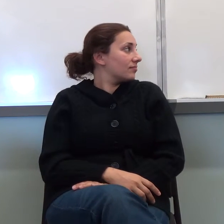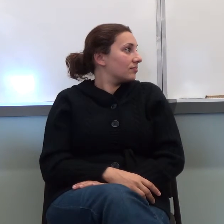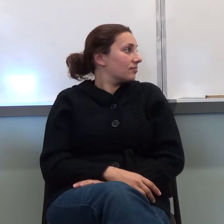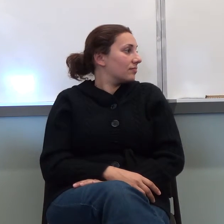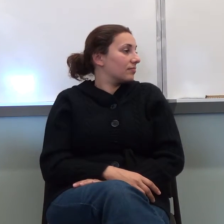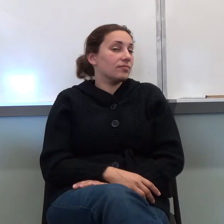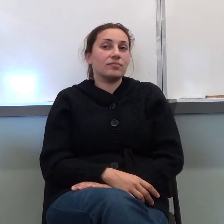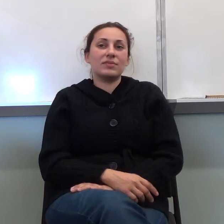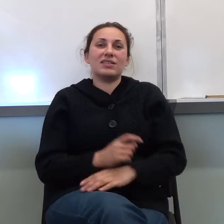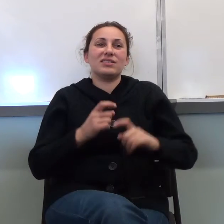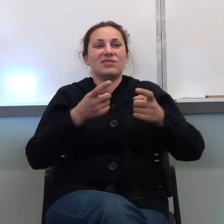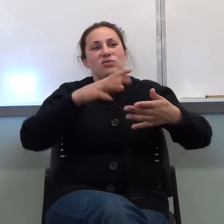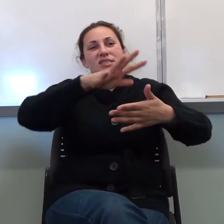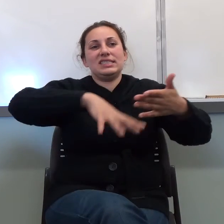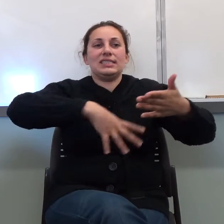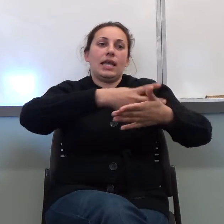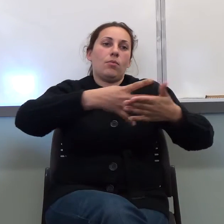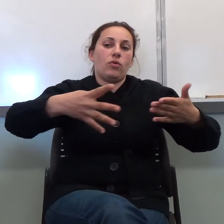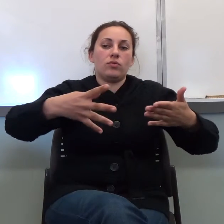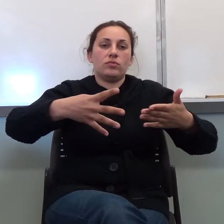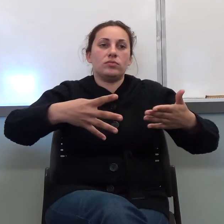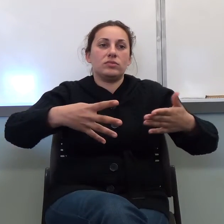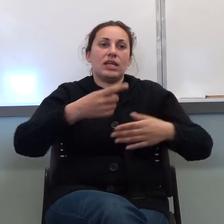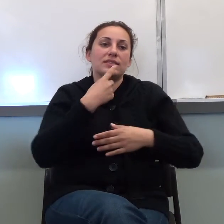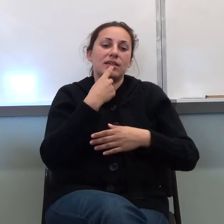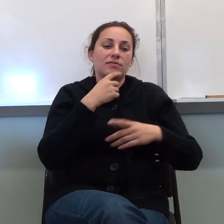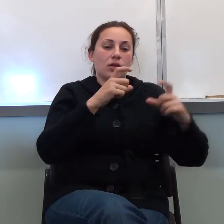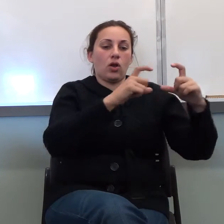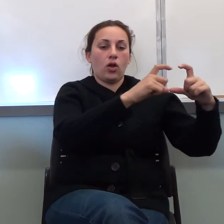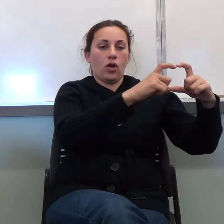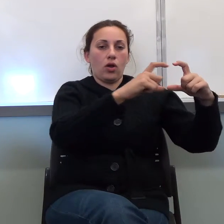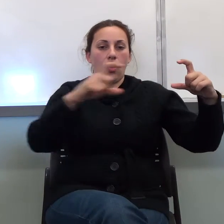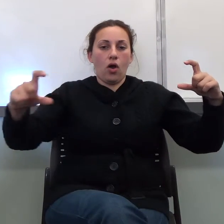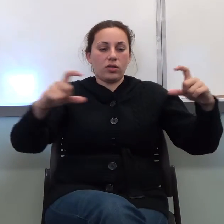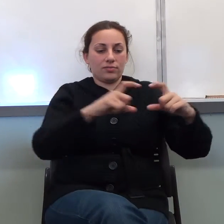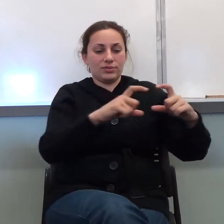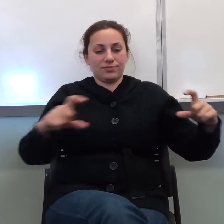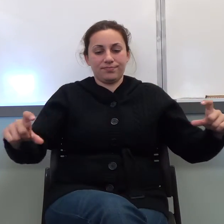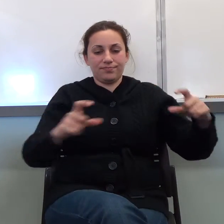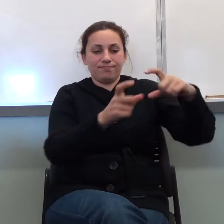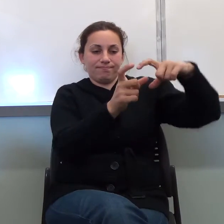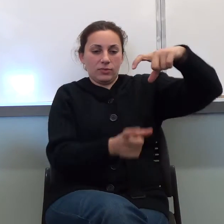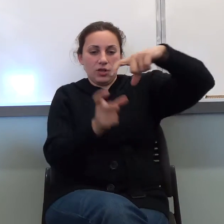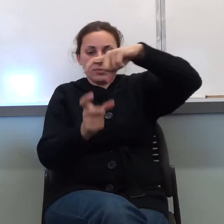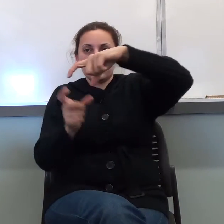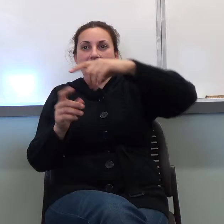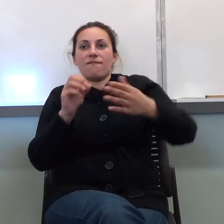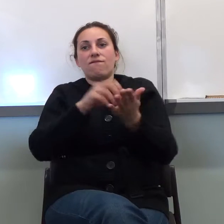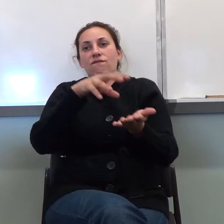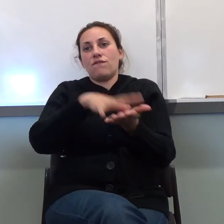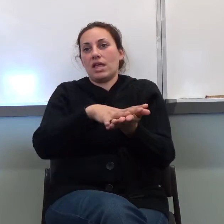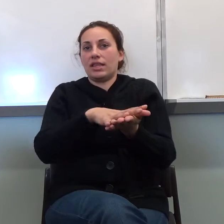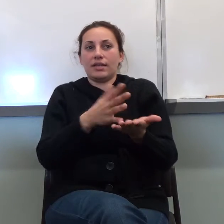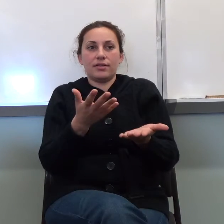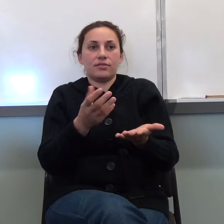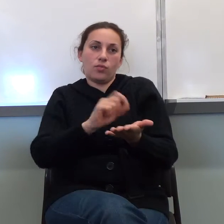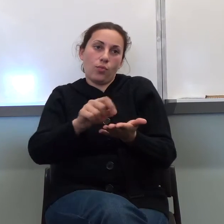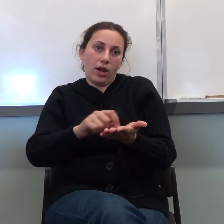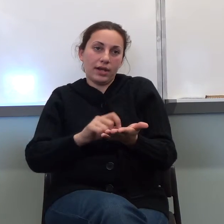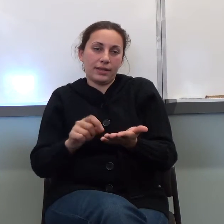these tables and say, fill in the various columns. So here's one that has 6 rows on it. This is all for 6.2,